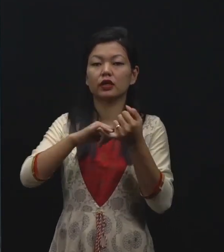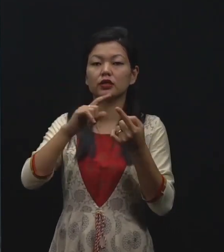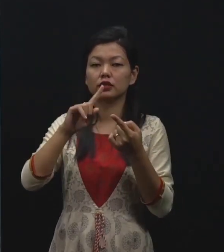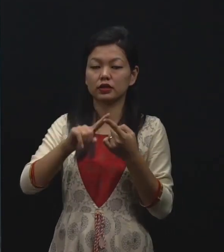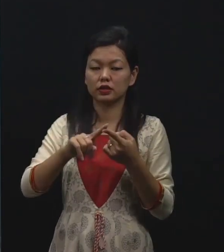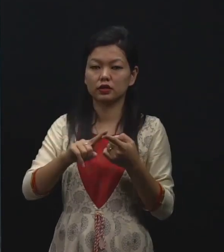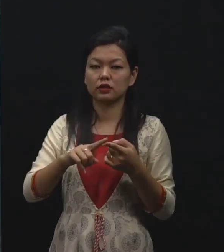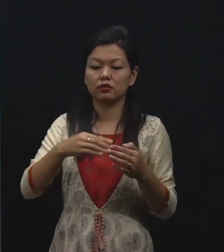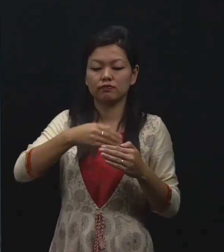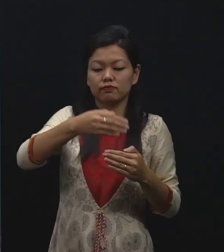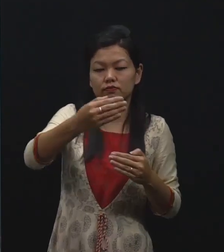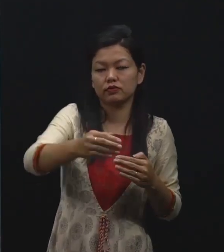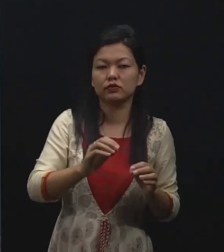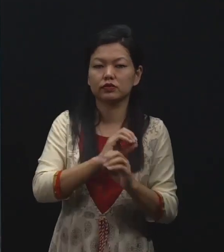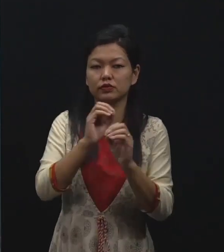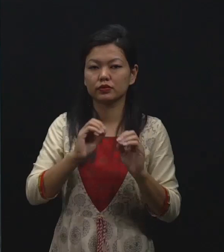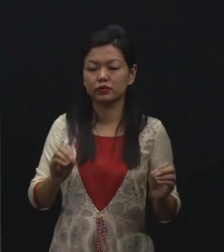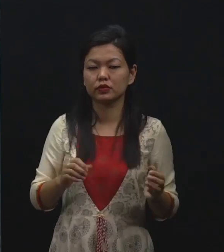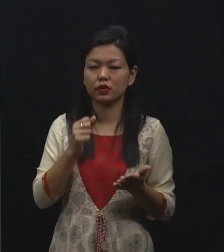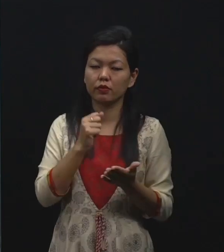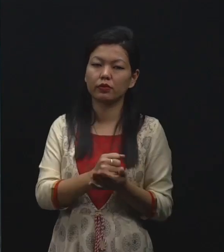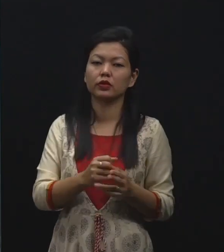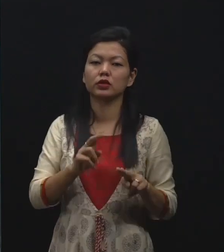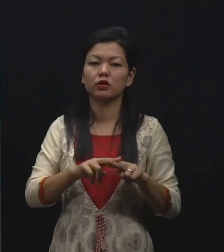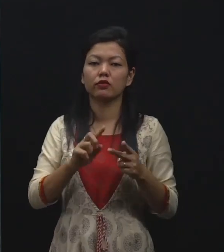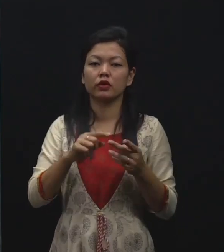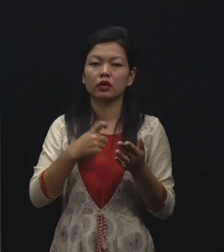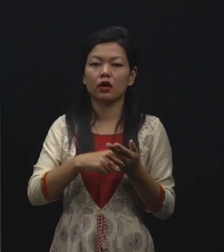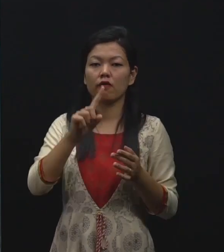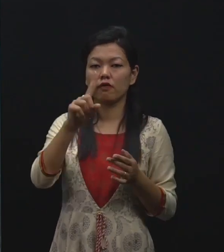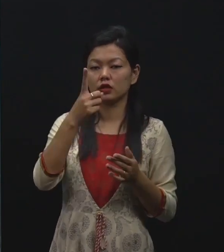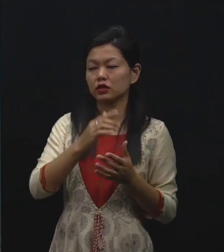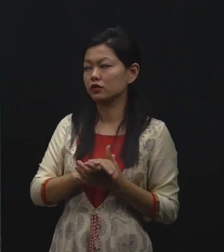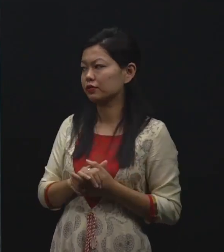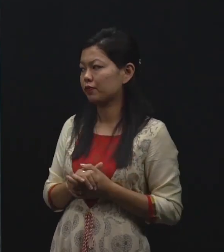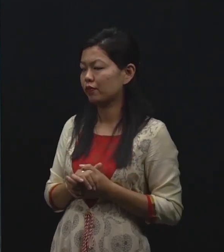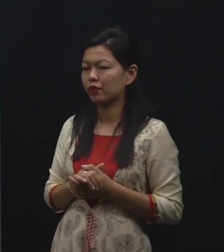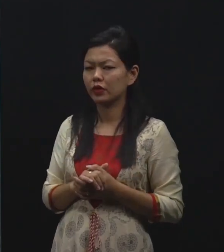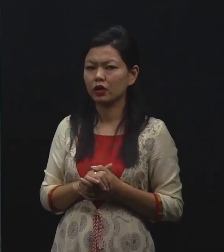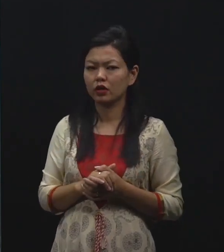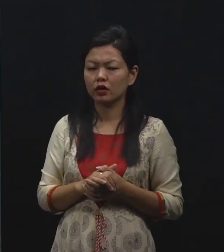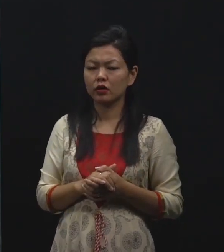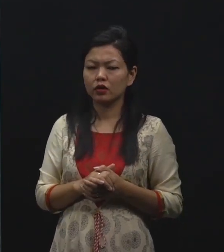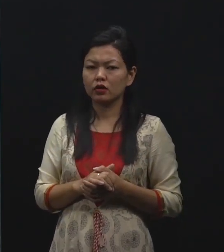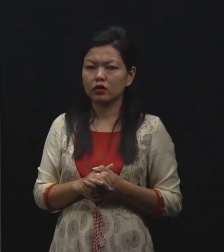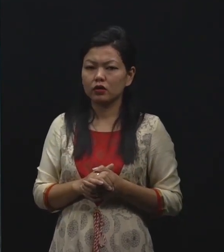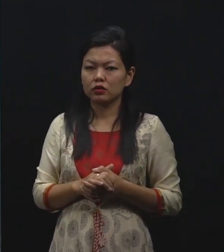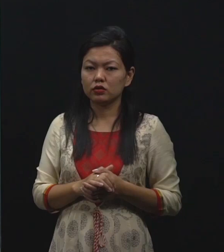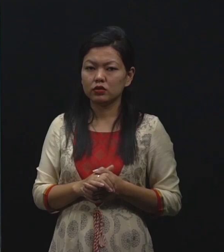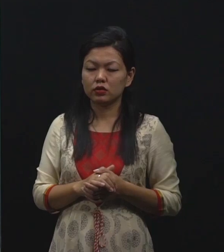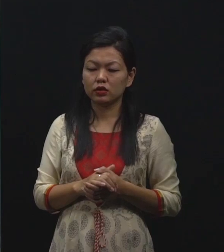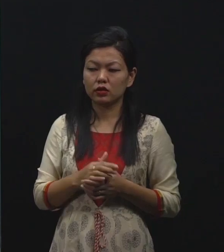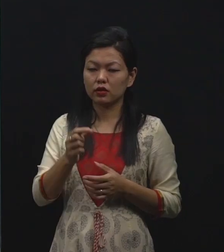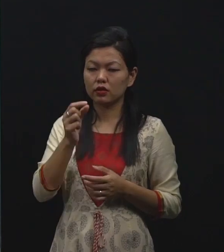officer, after writing the details of whatever the informant has given him, he used